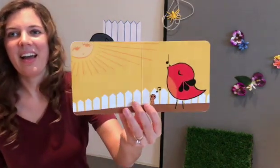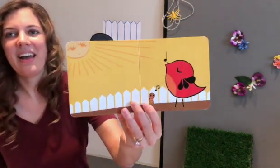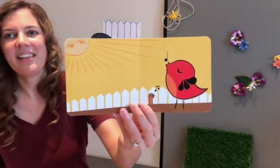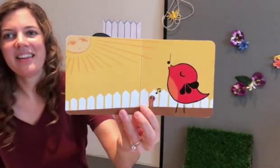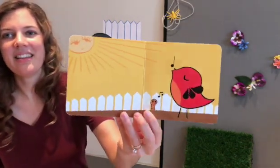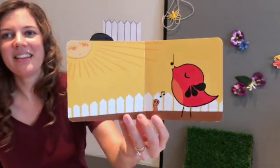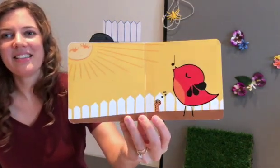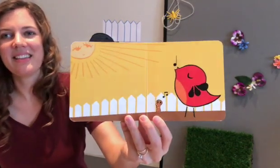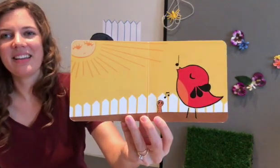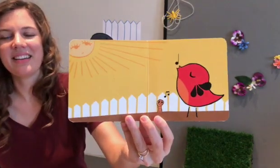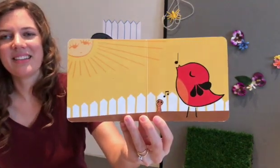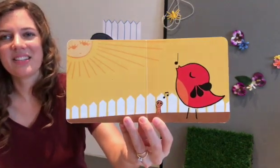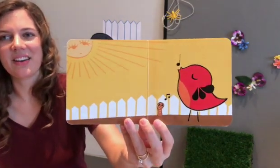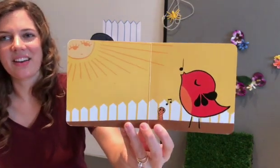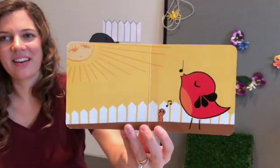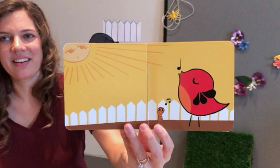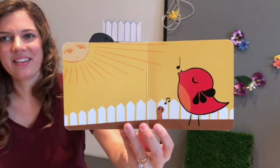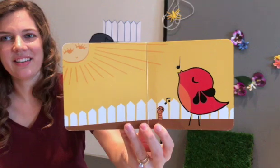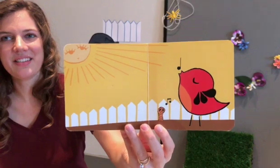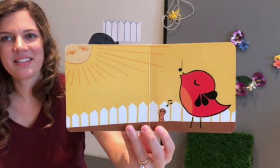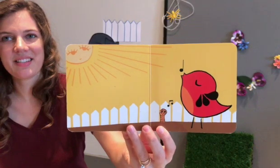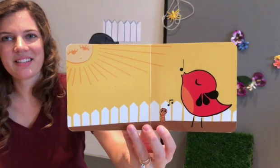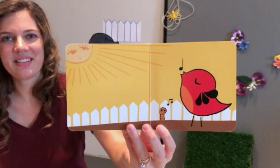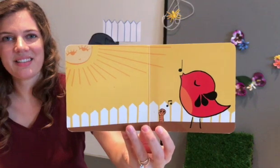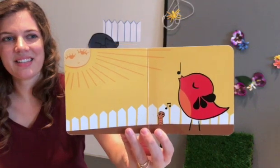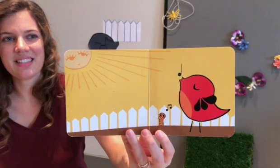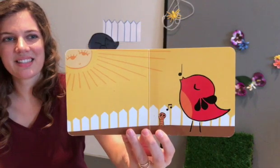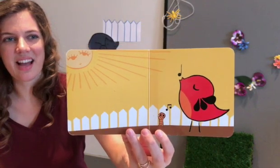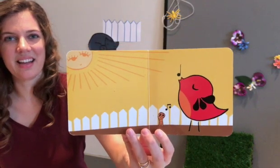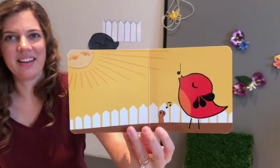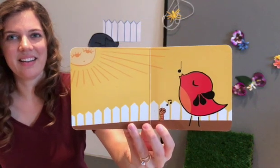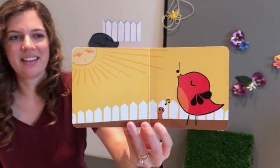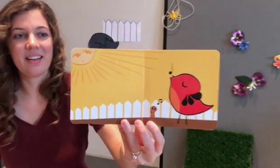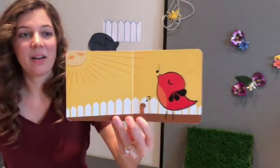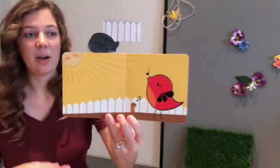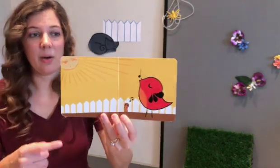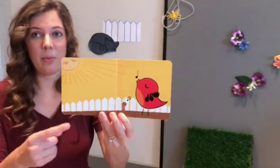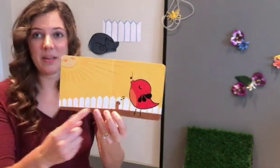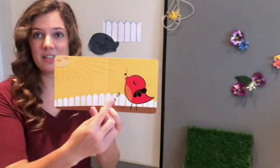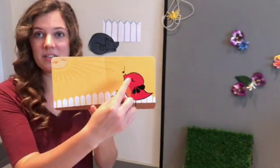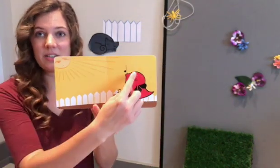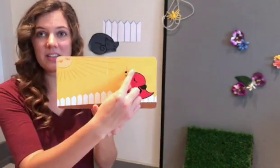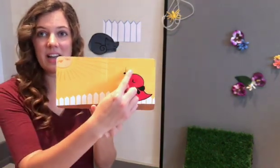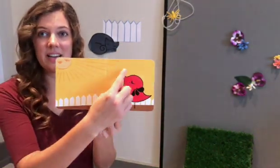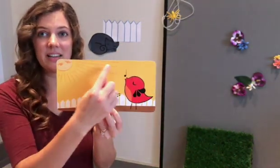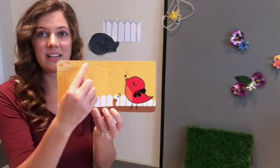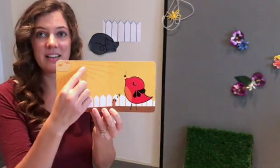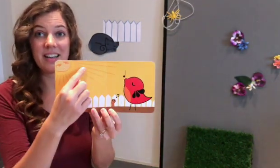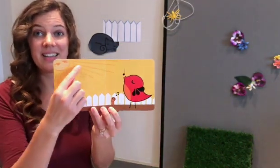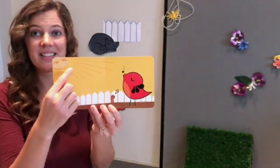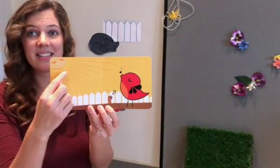And then they sing a song to the sun. Oh, Mr. Sun,